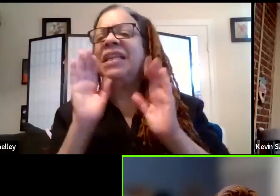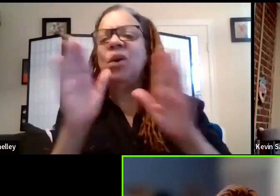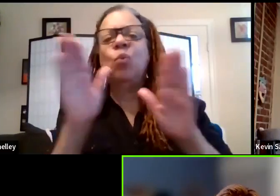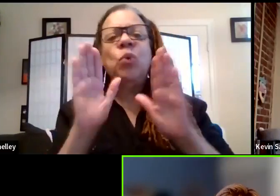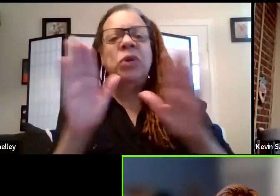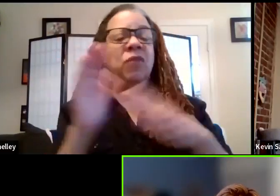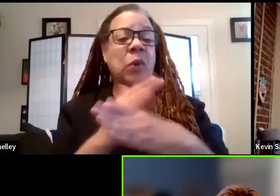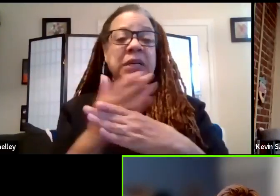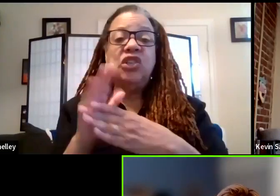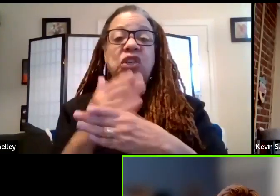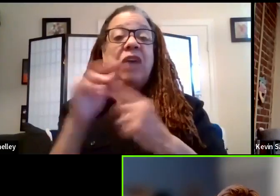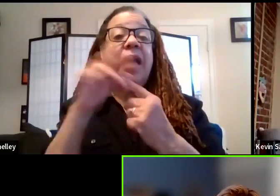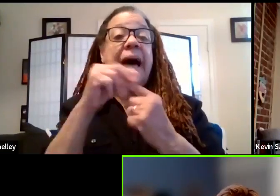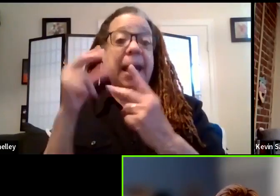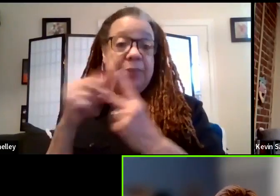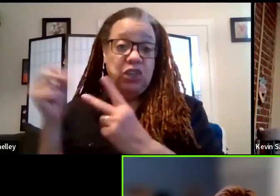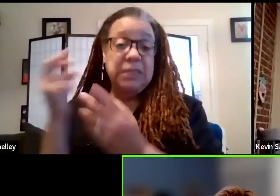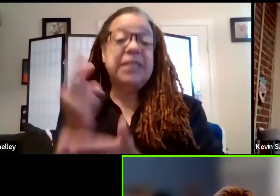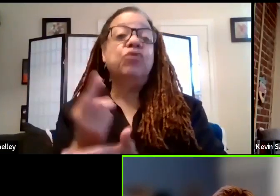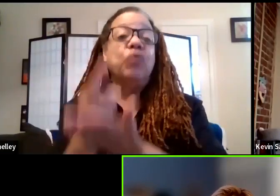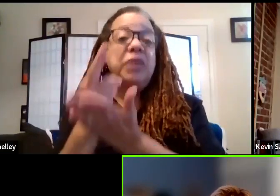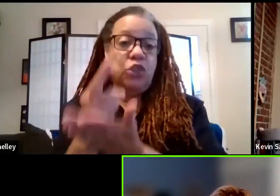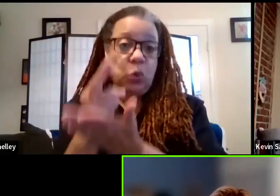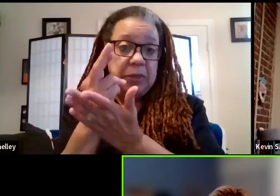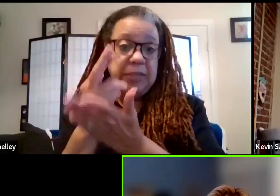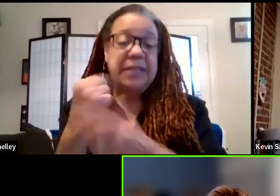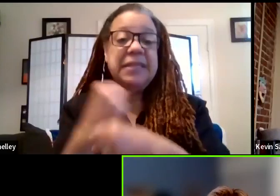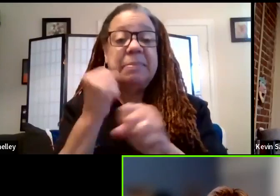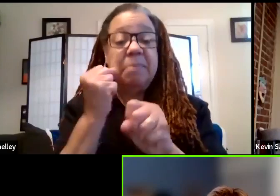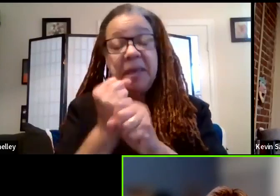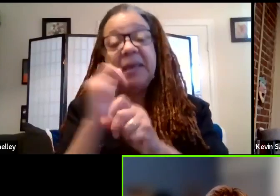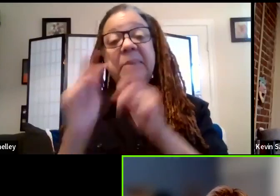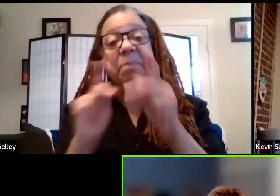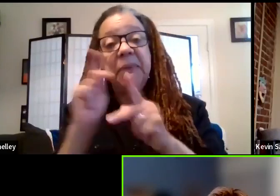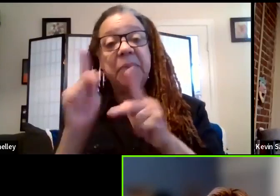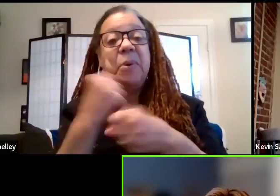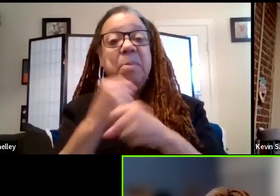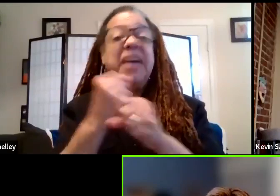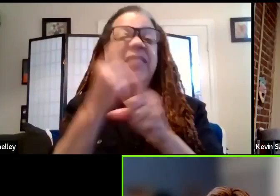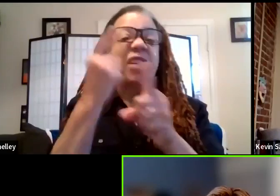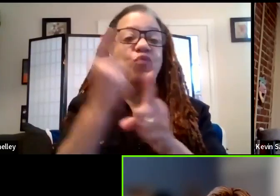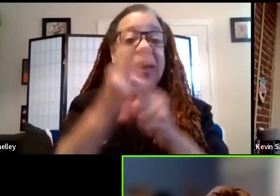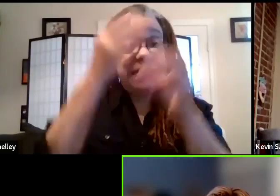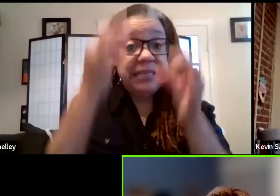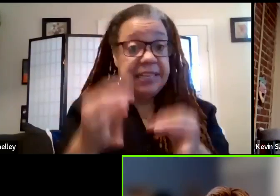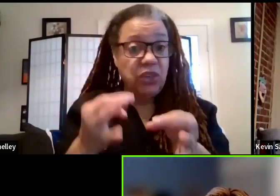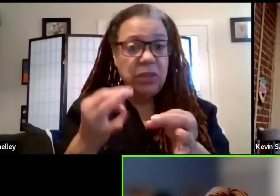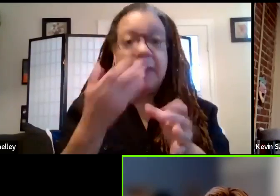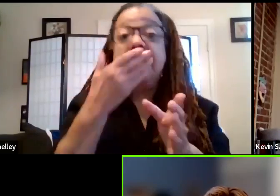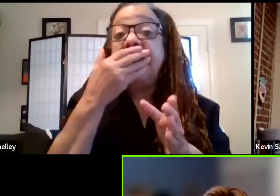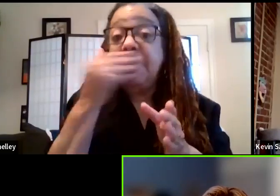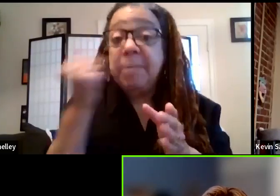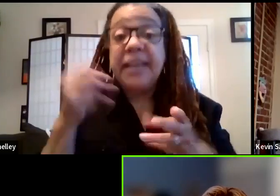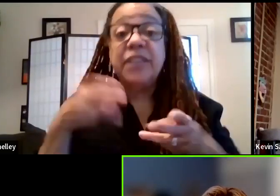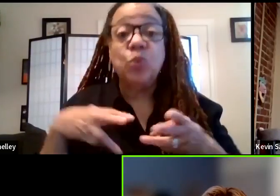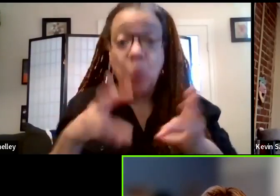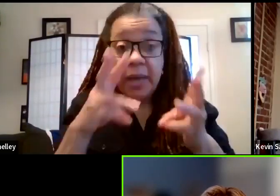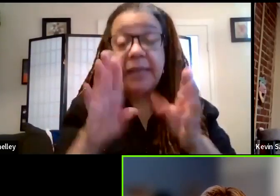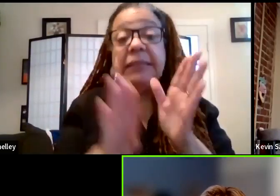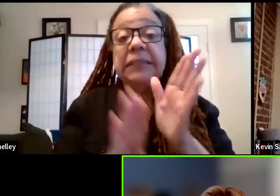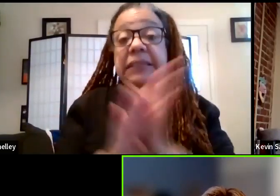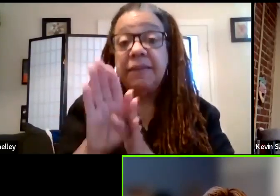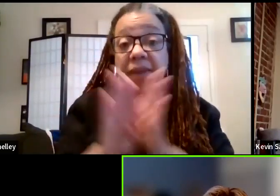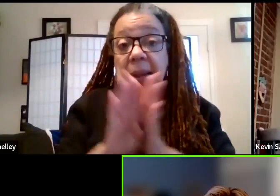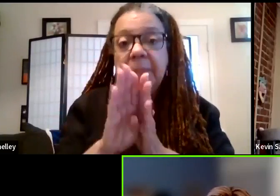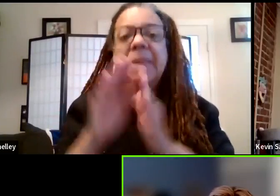resources and helping people make informed decisions. But I would just say in general, the best way for anyone to develop advocacy skills is really to build